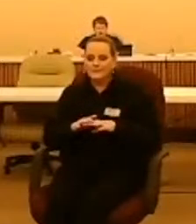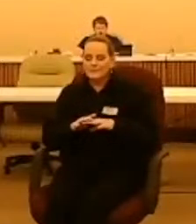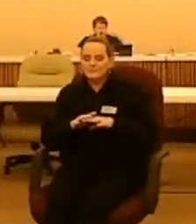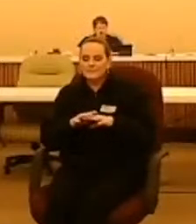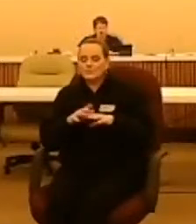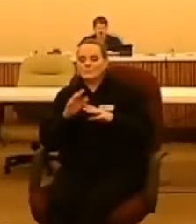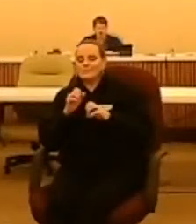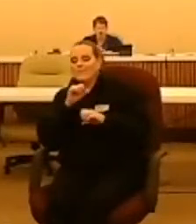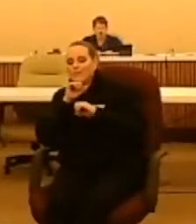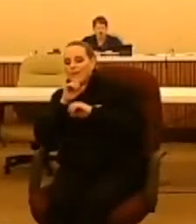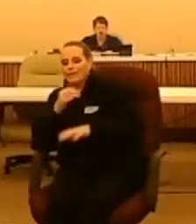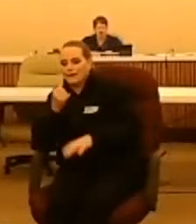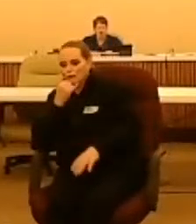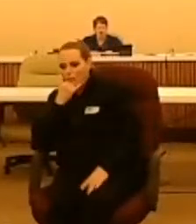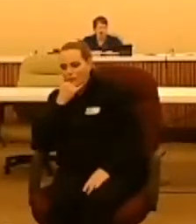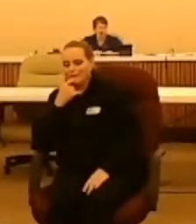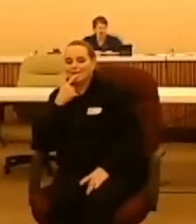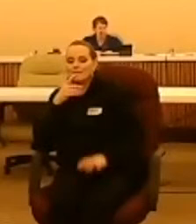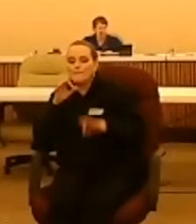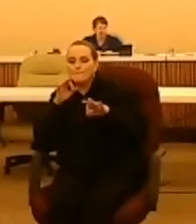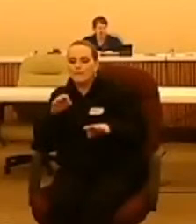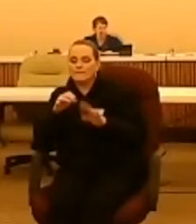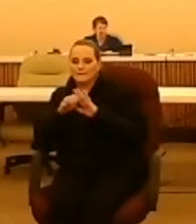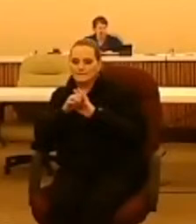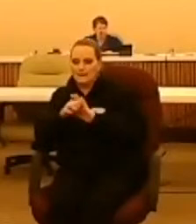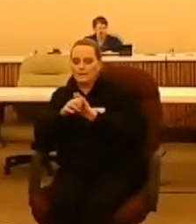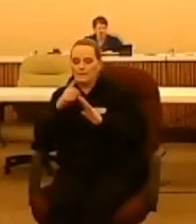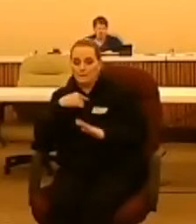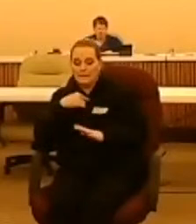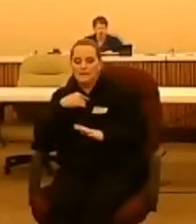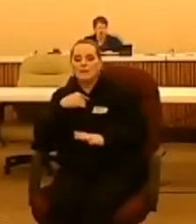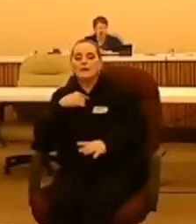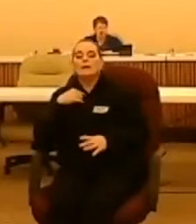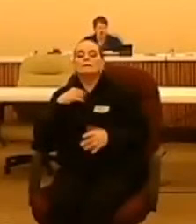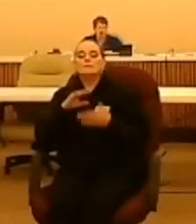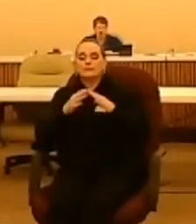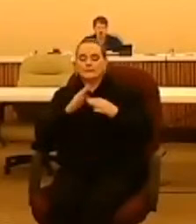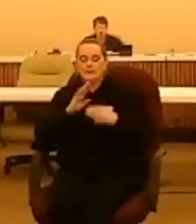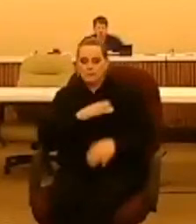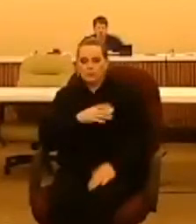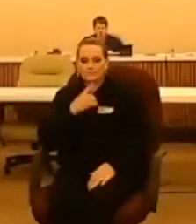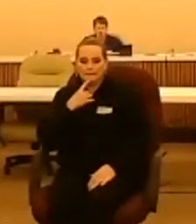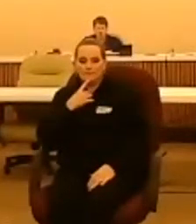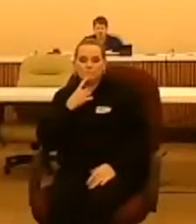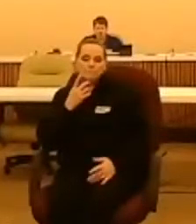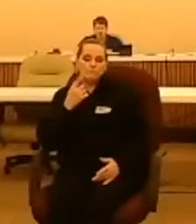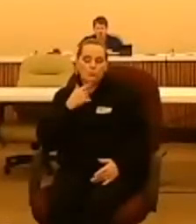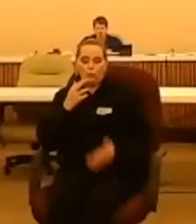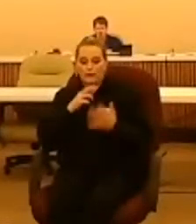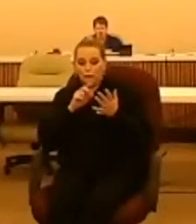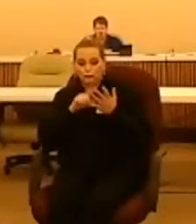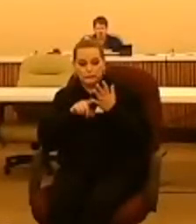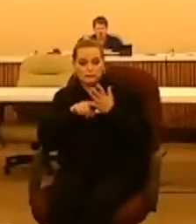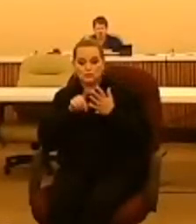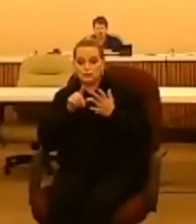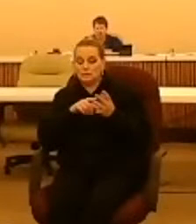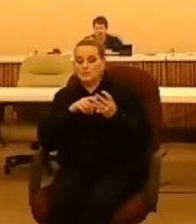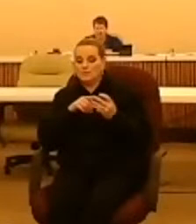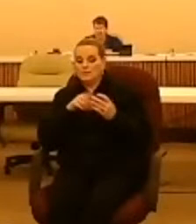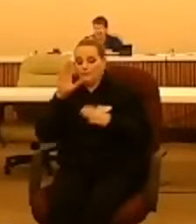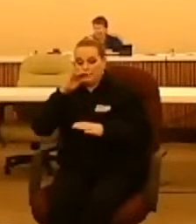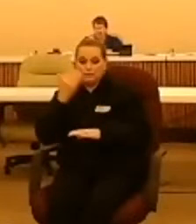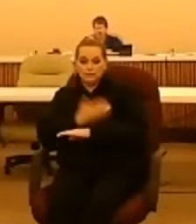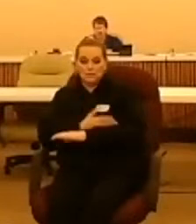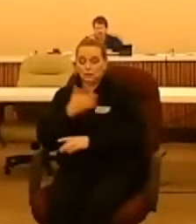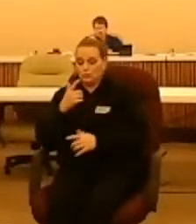it. That would be a perfect example of, to me, where the town board would say, we looked into it. That person the son was in line